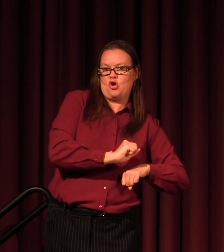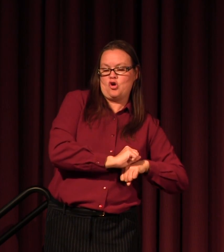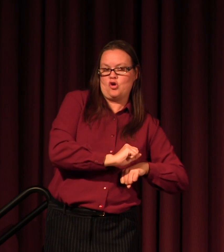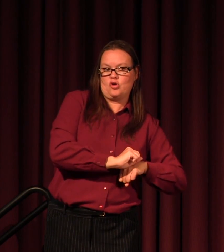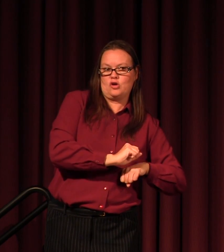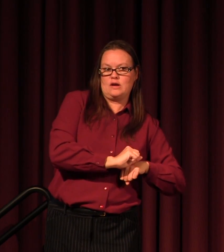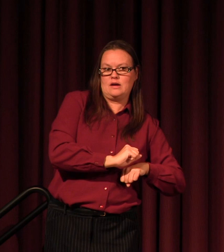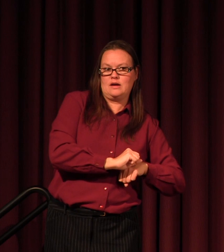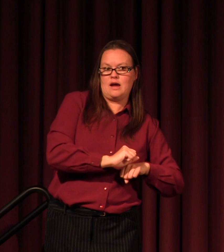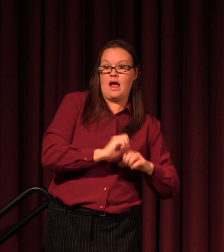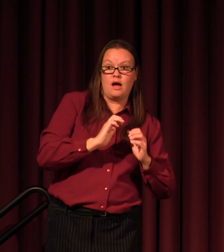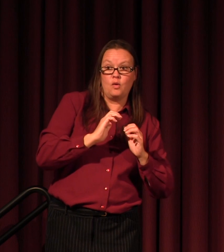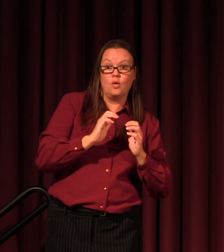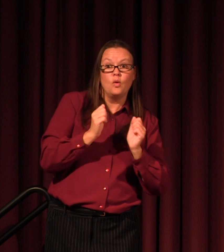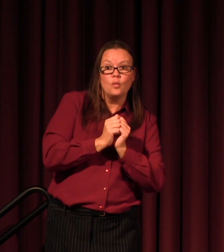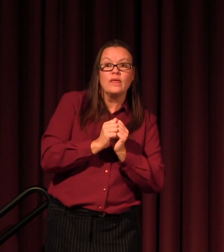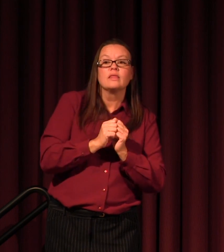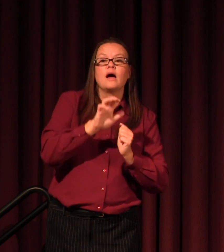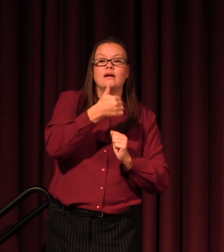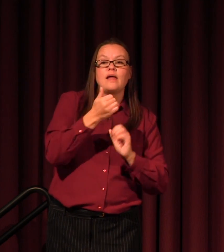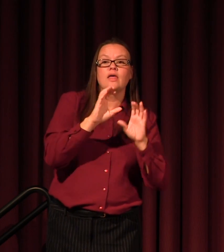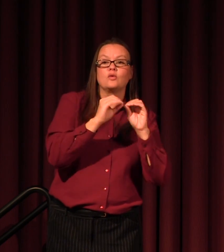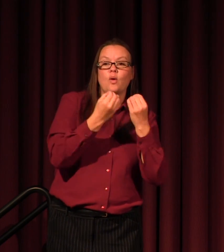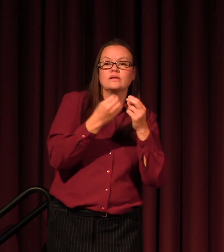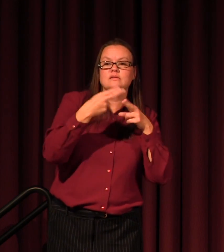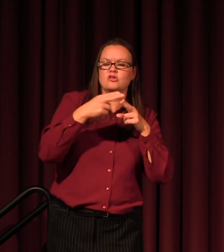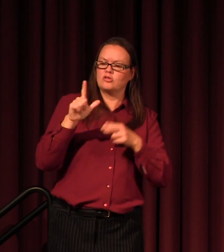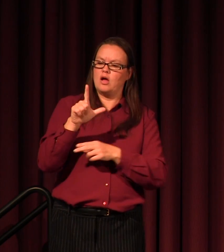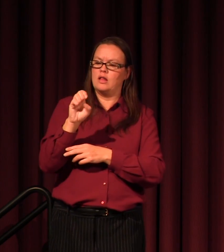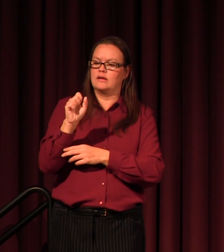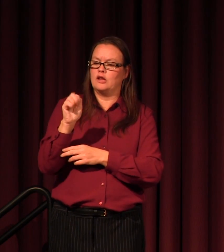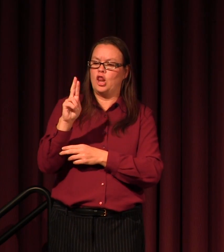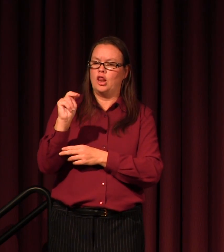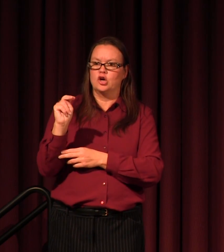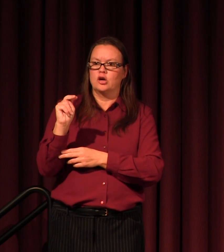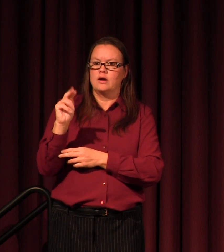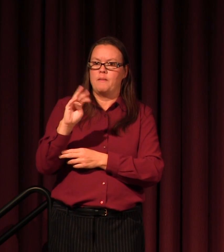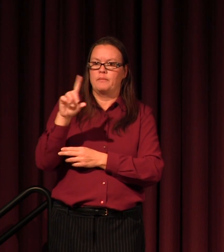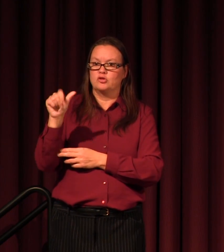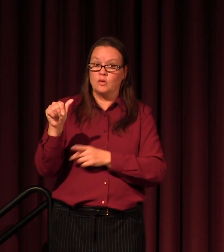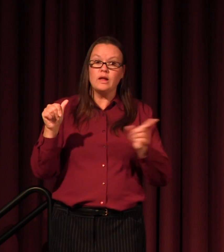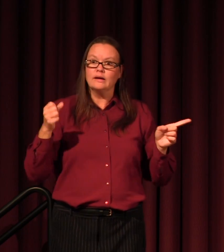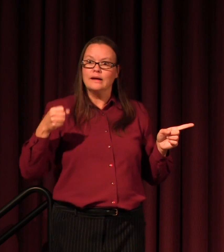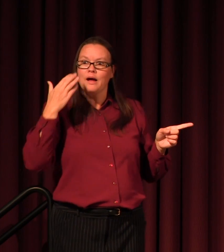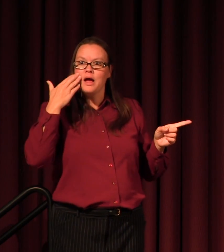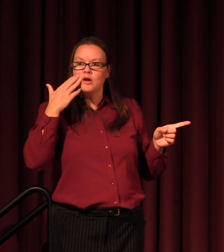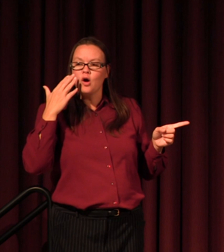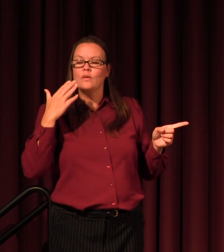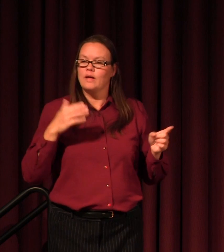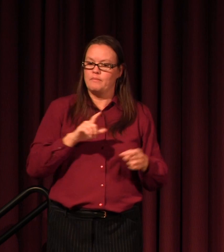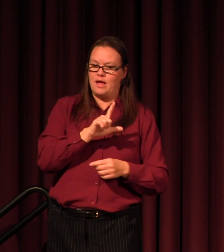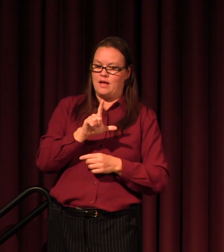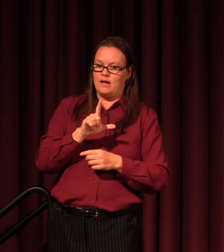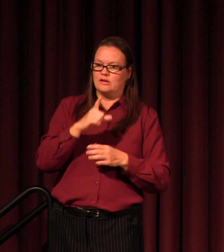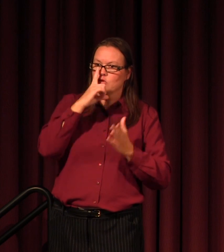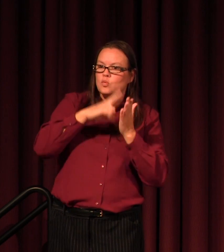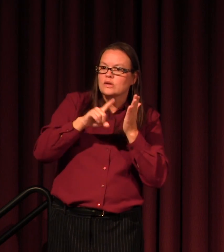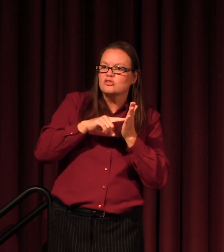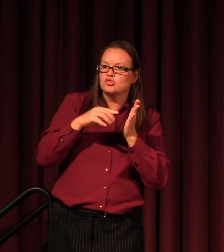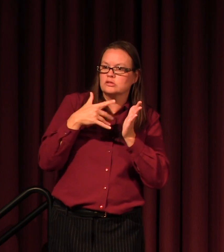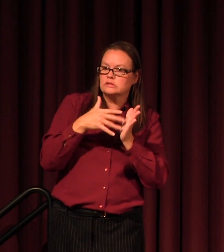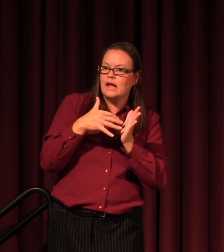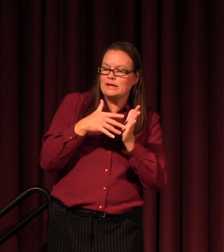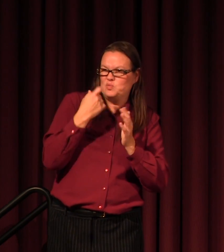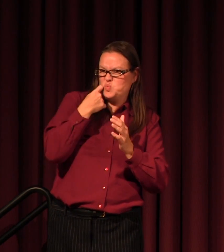Learn Community, with Learn Missoula. Mm-hmm. I'm not sure if you've heard of Learn Missoula, absolutely. But that's a research study that